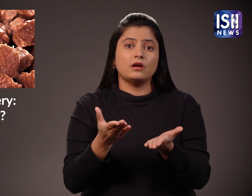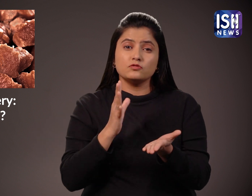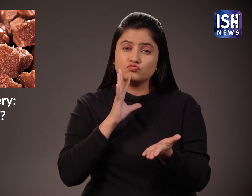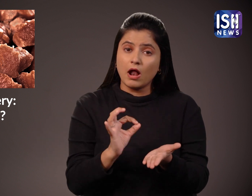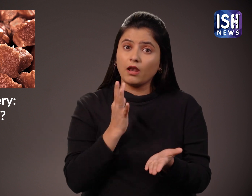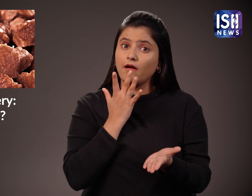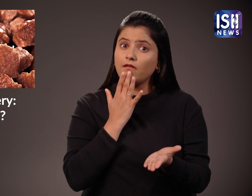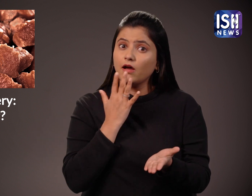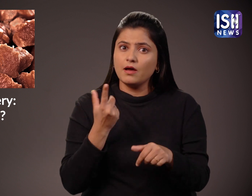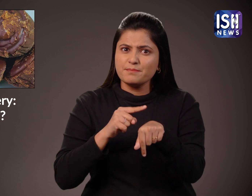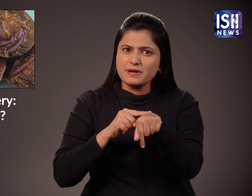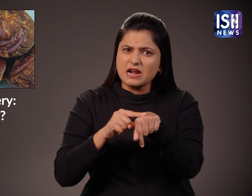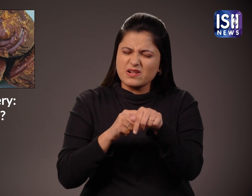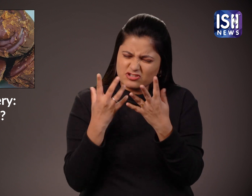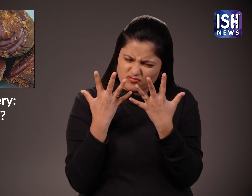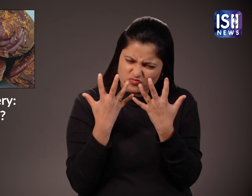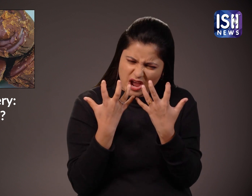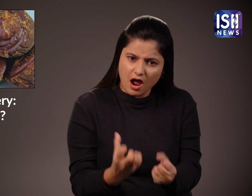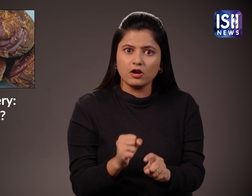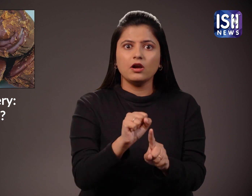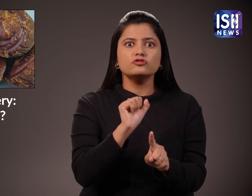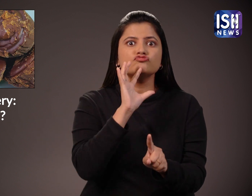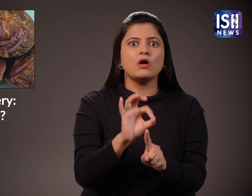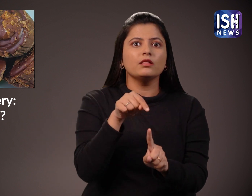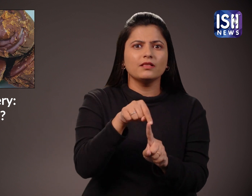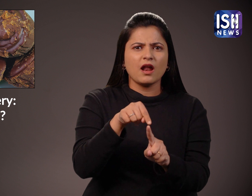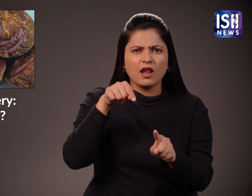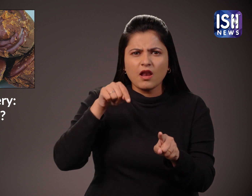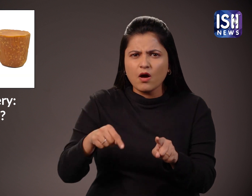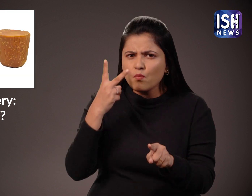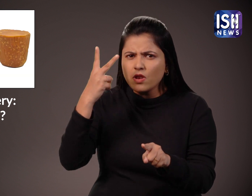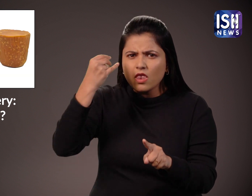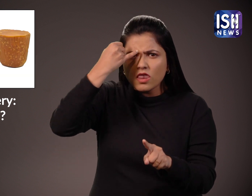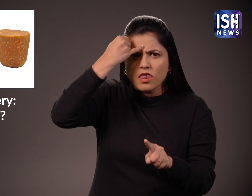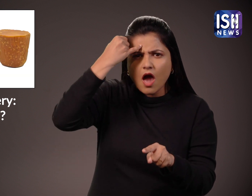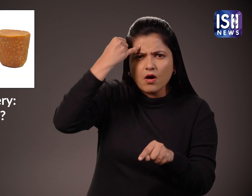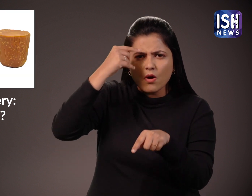Natural jaggery is dark brown in colour. You may see jaggery of different colours and this is because of chemicals.